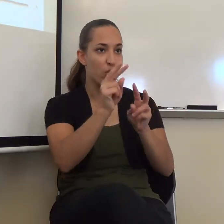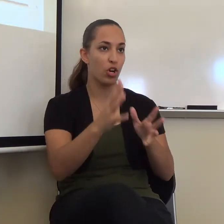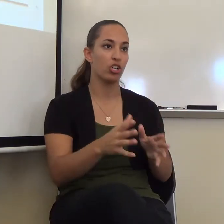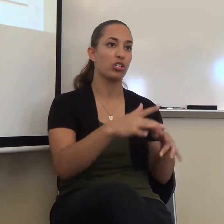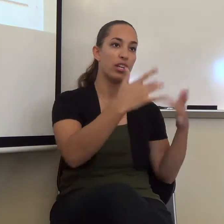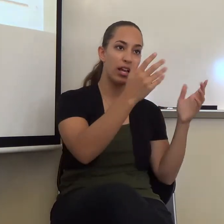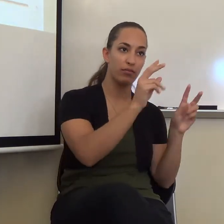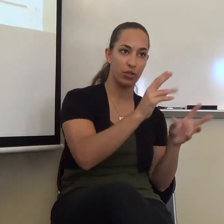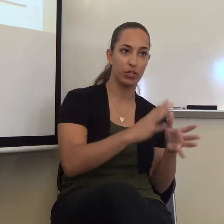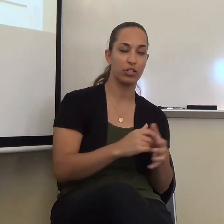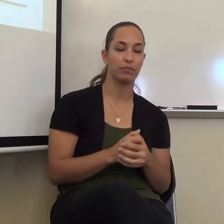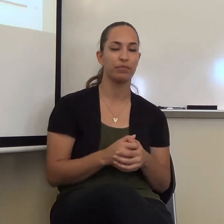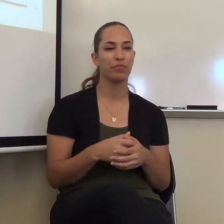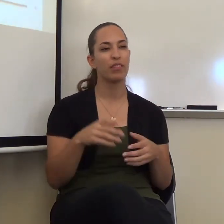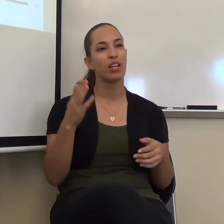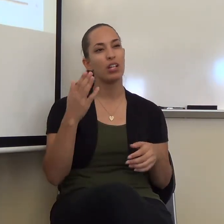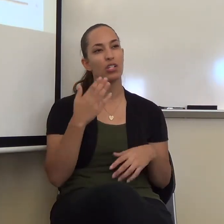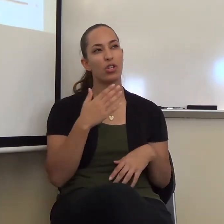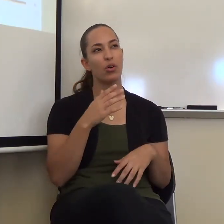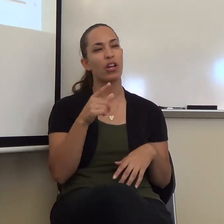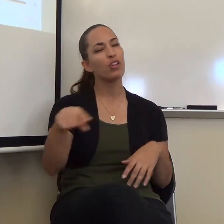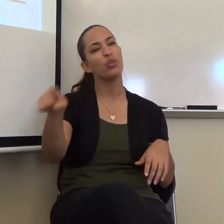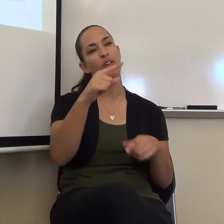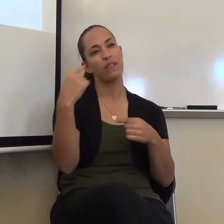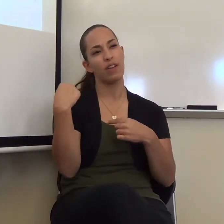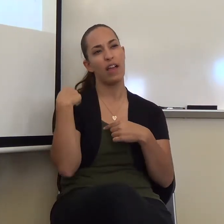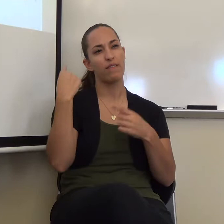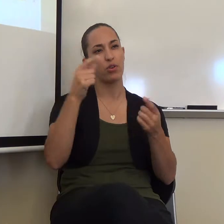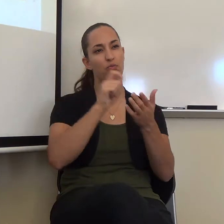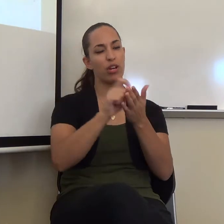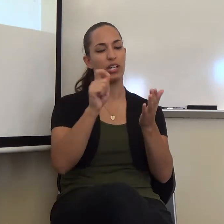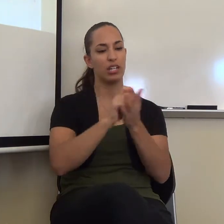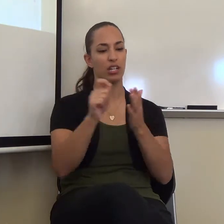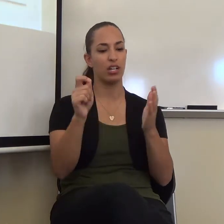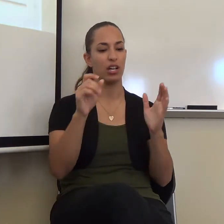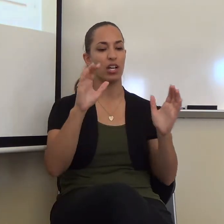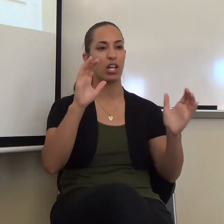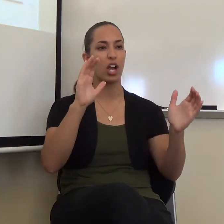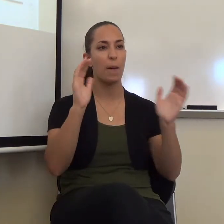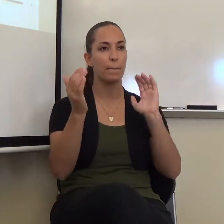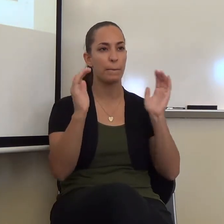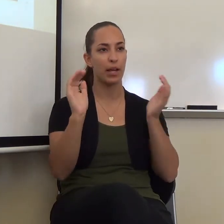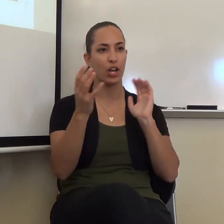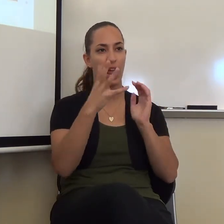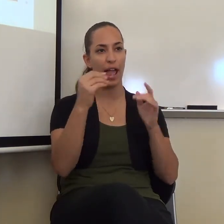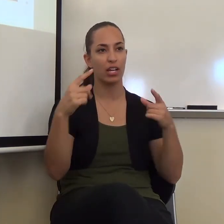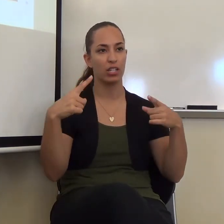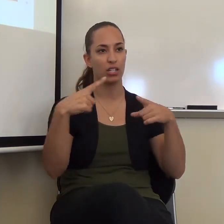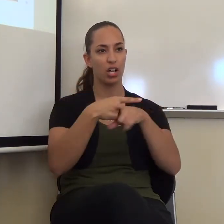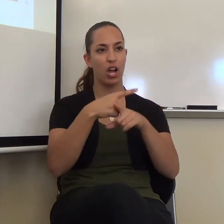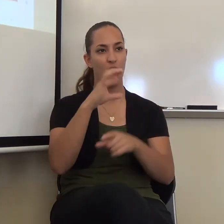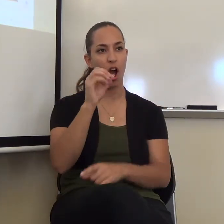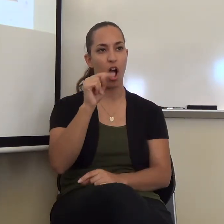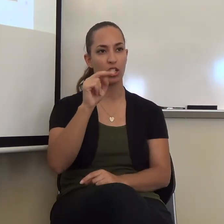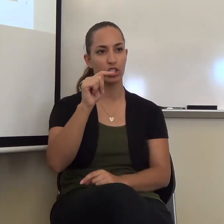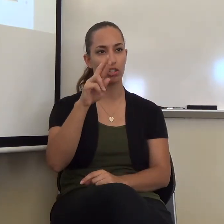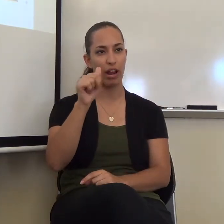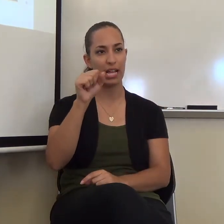paper that gives you a choice of these two different organizations? Do you know what that's called? Anybody remember